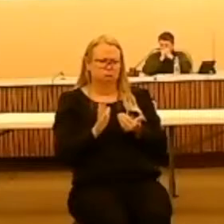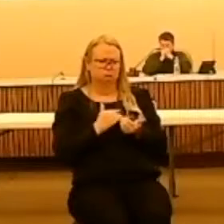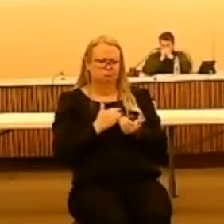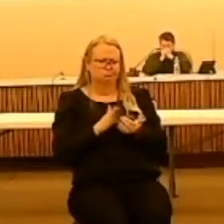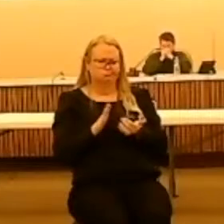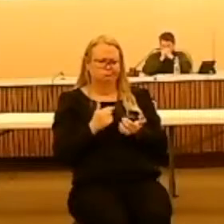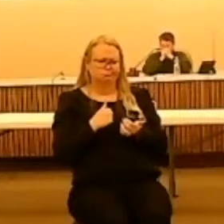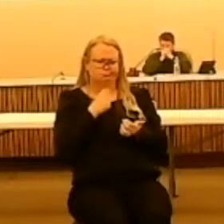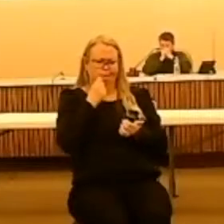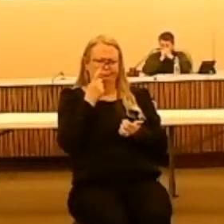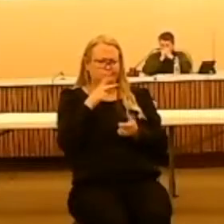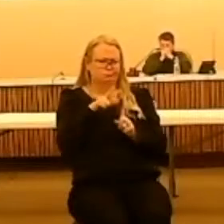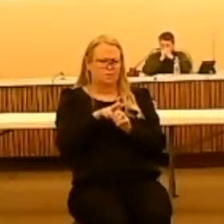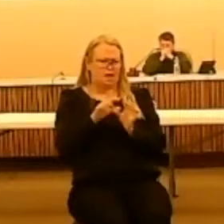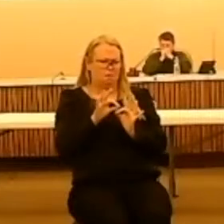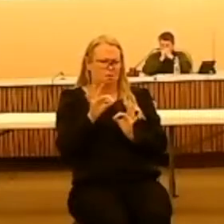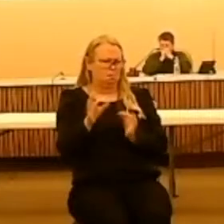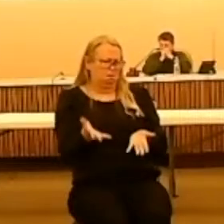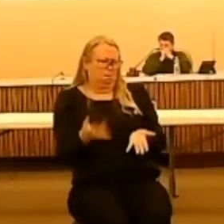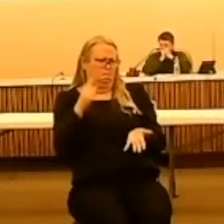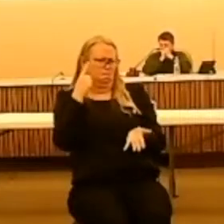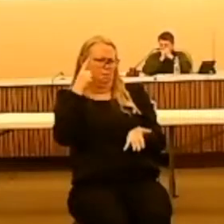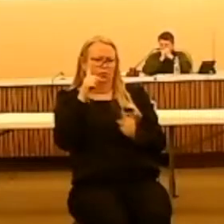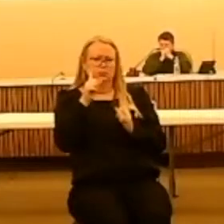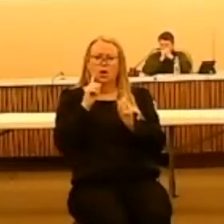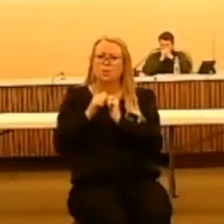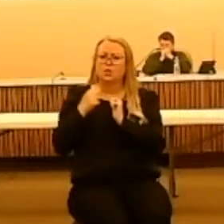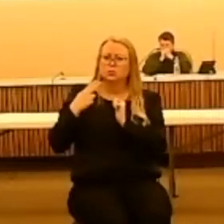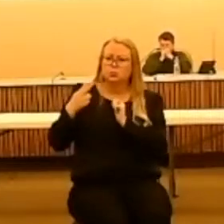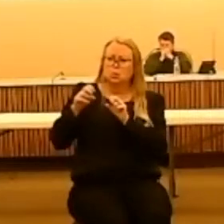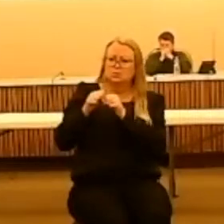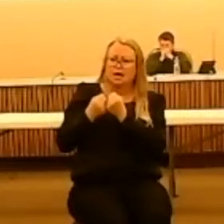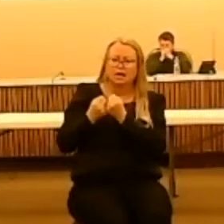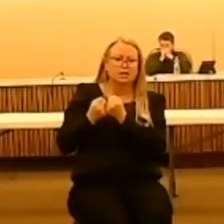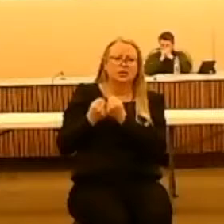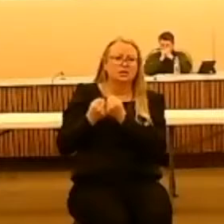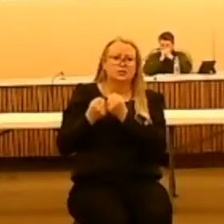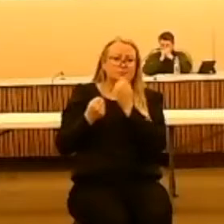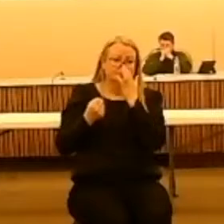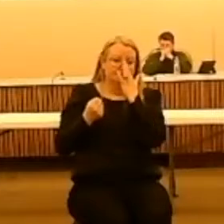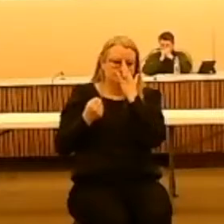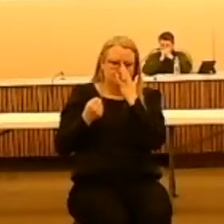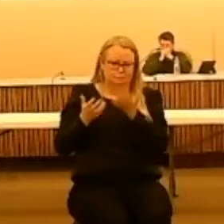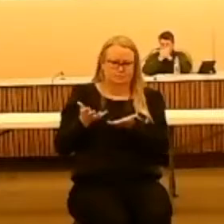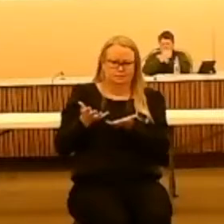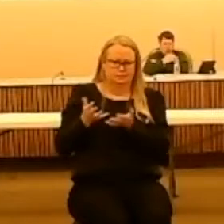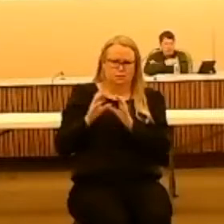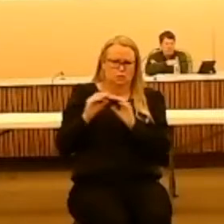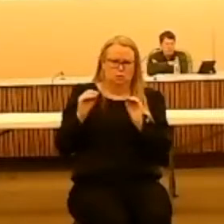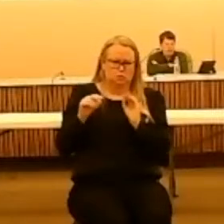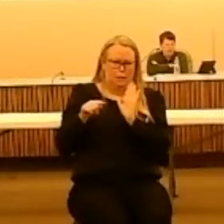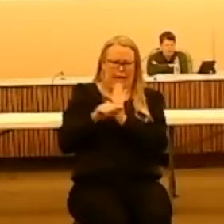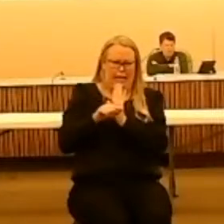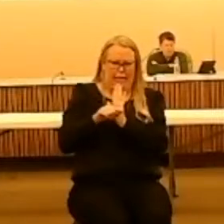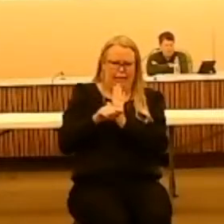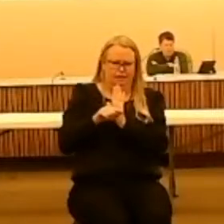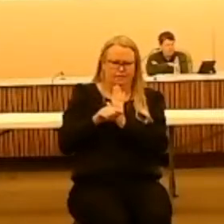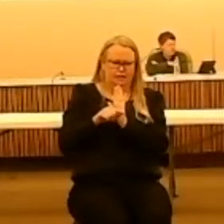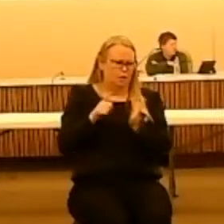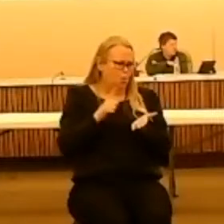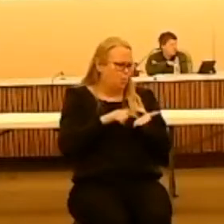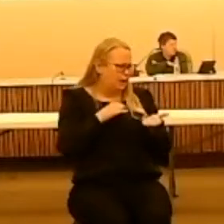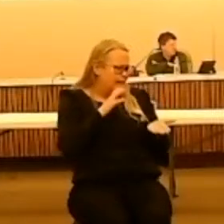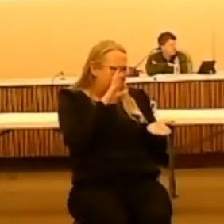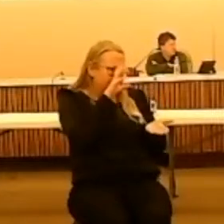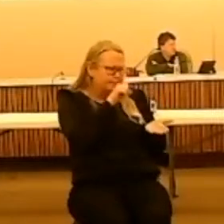because I know with talking to the Historical Society too, they're, this. So I guess I don't see a negative to this. So I'm just looking, am I missing